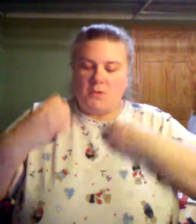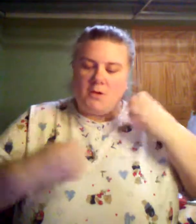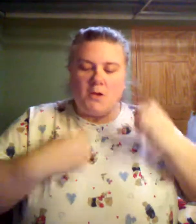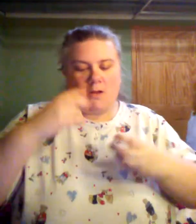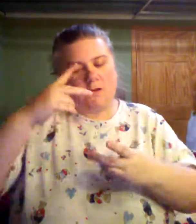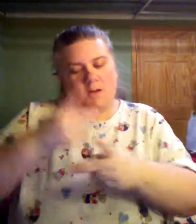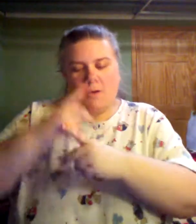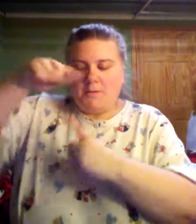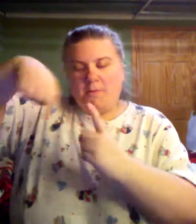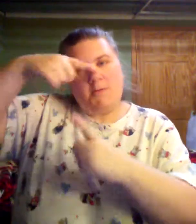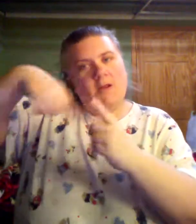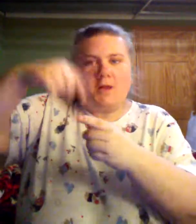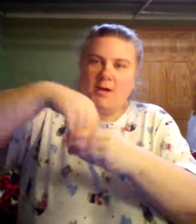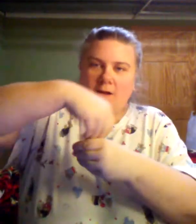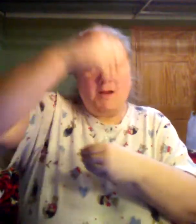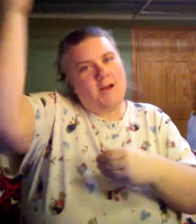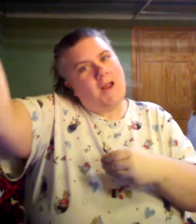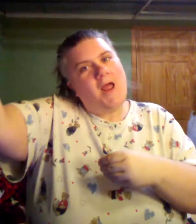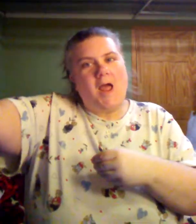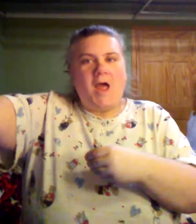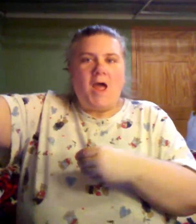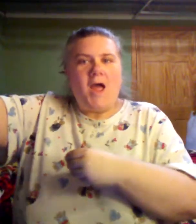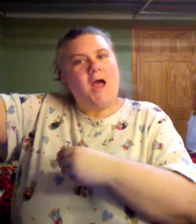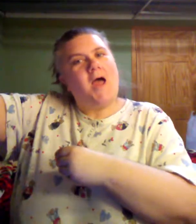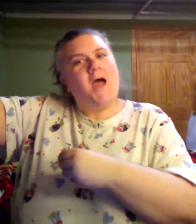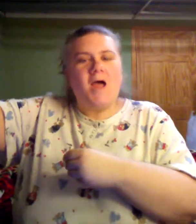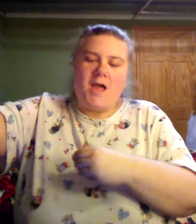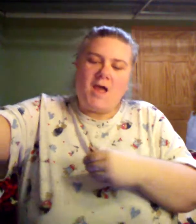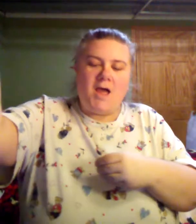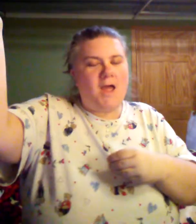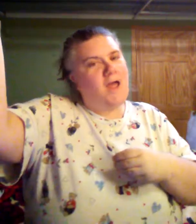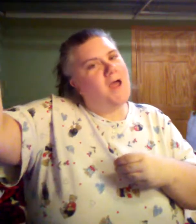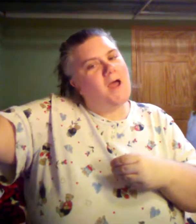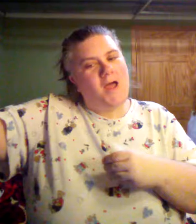Emotions keep spinning out